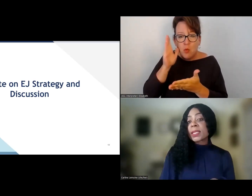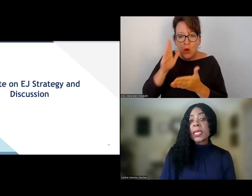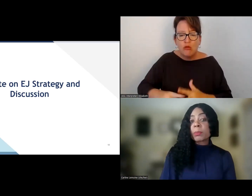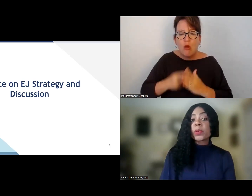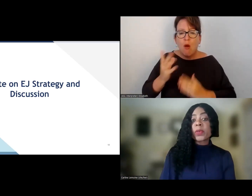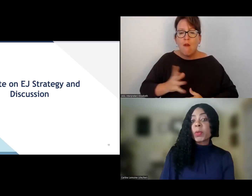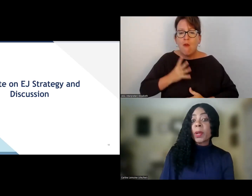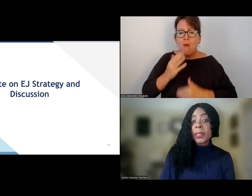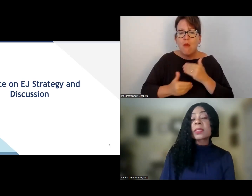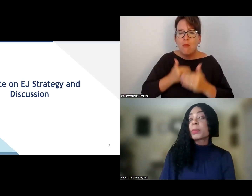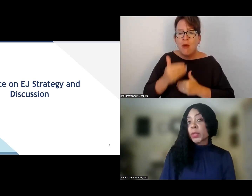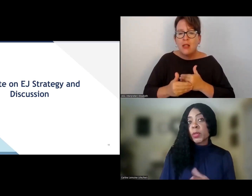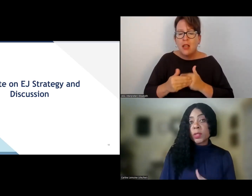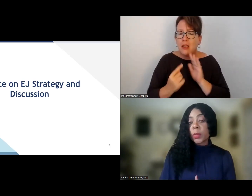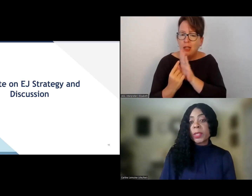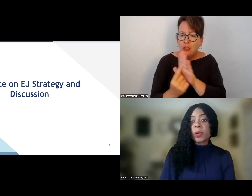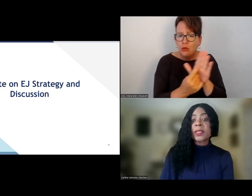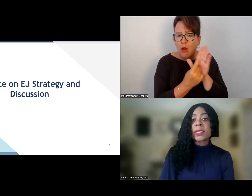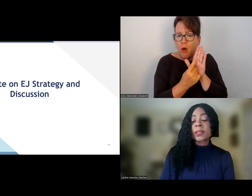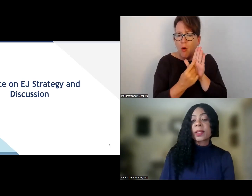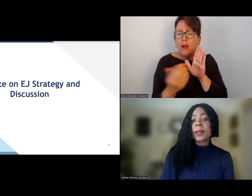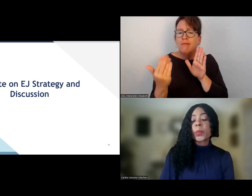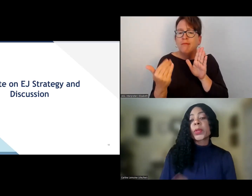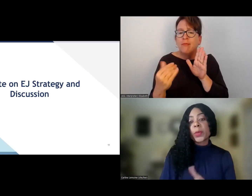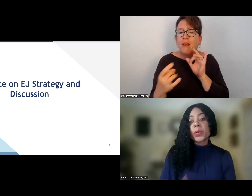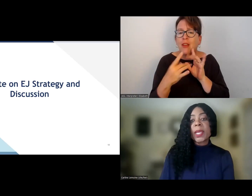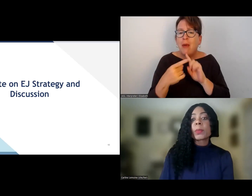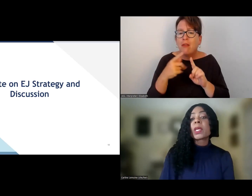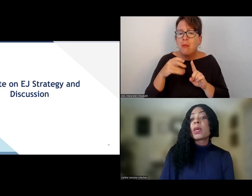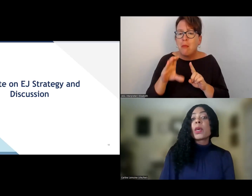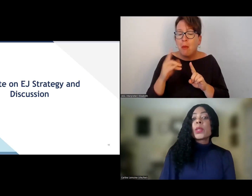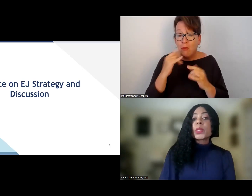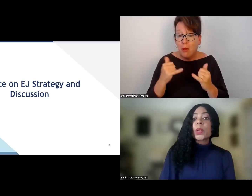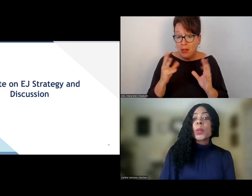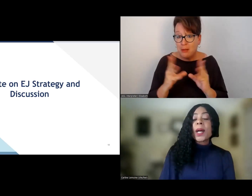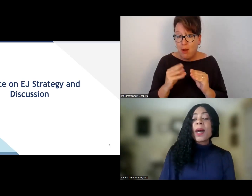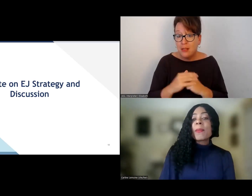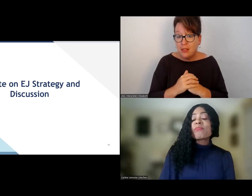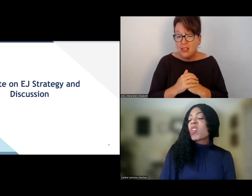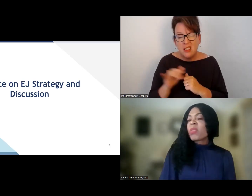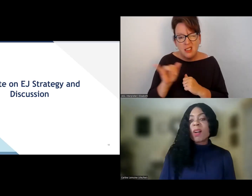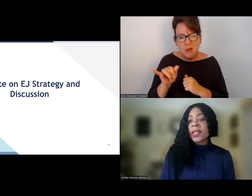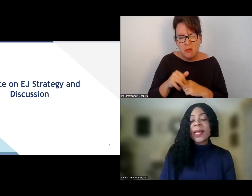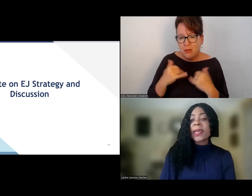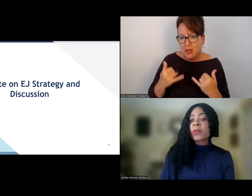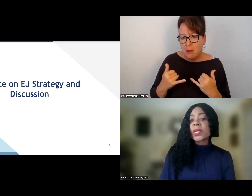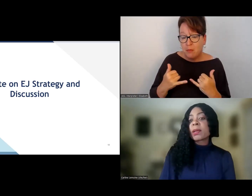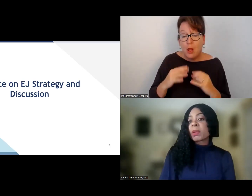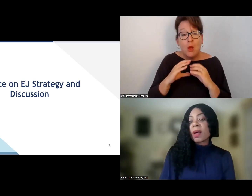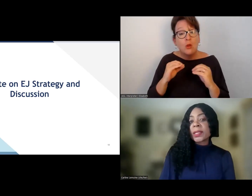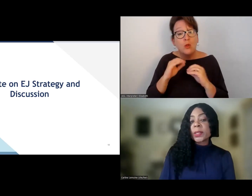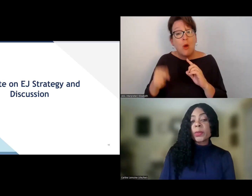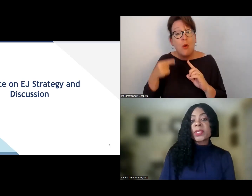we will seek input from the public, similar to this current process we're going through now. So overall, I